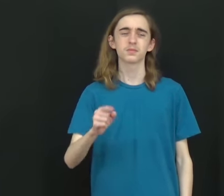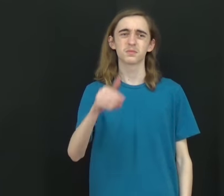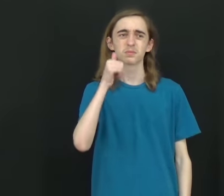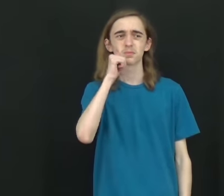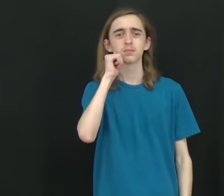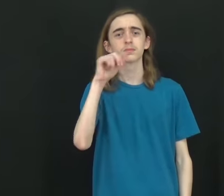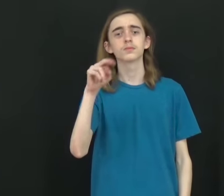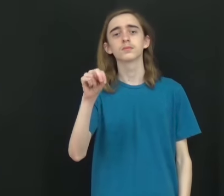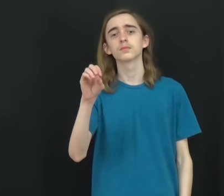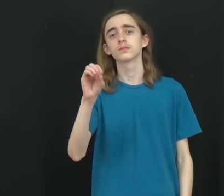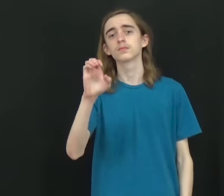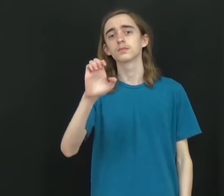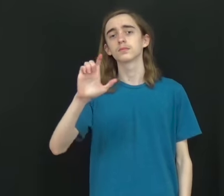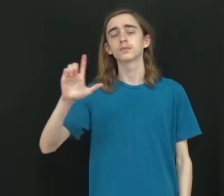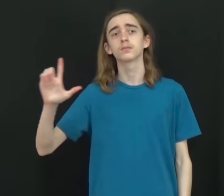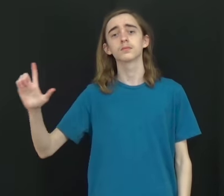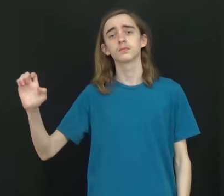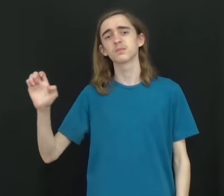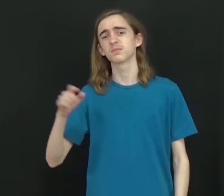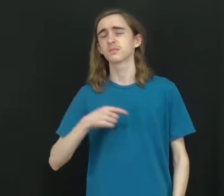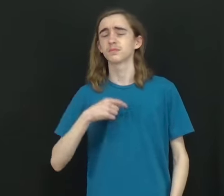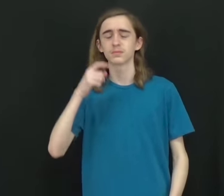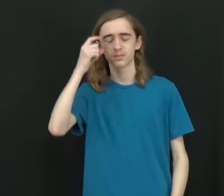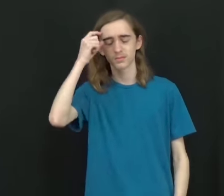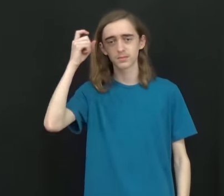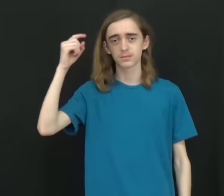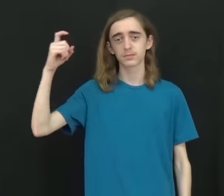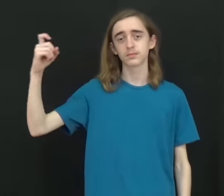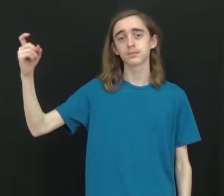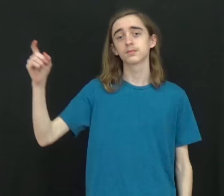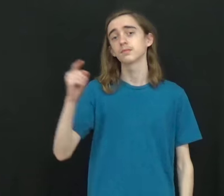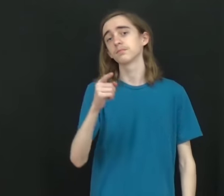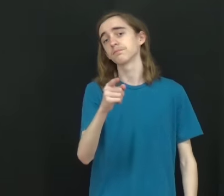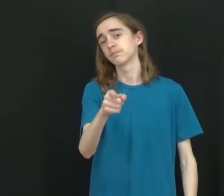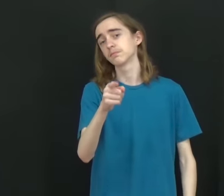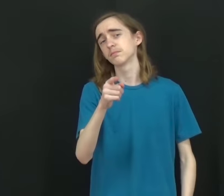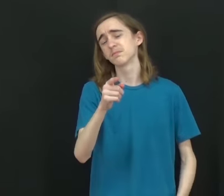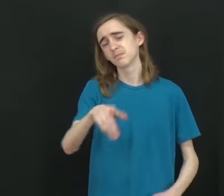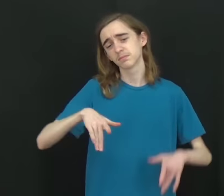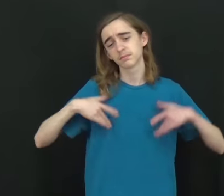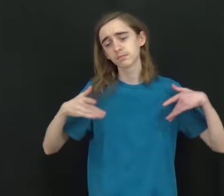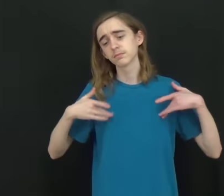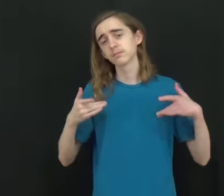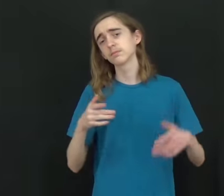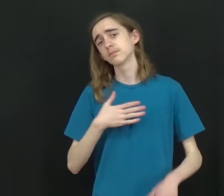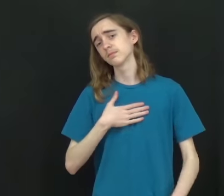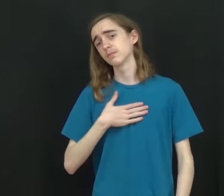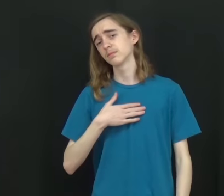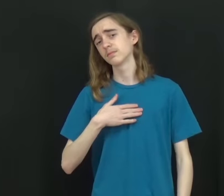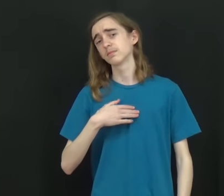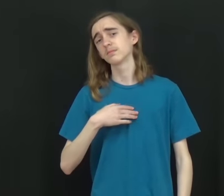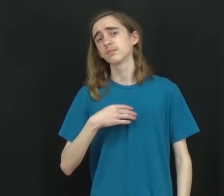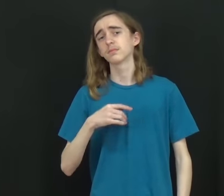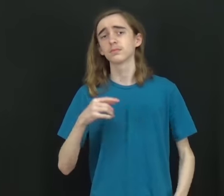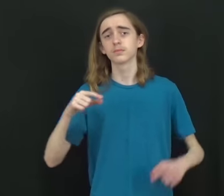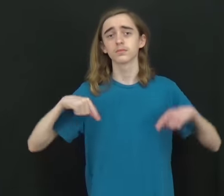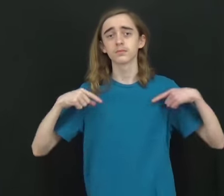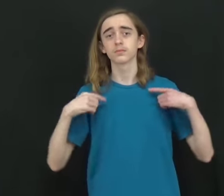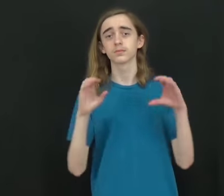Her name is Noel. I have a dream about her. She rings my bell. Cut gym class